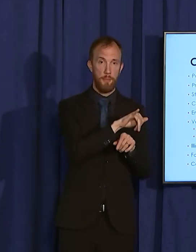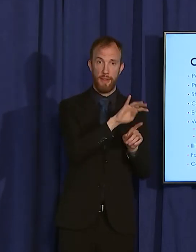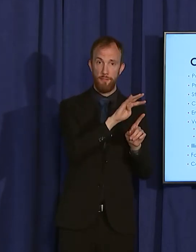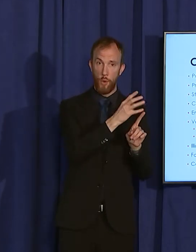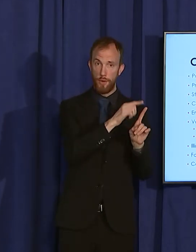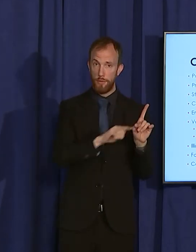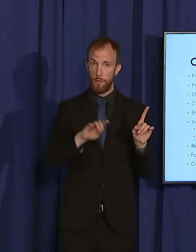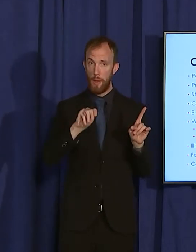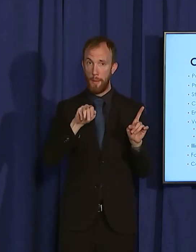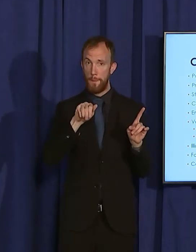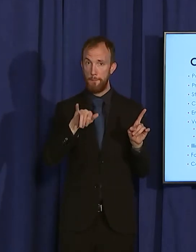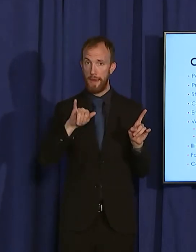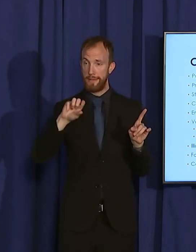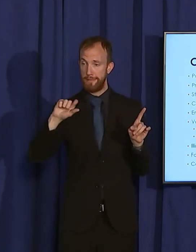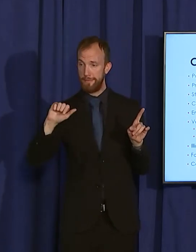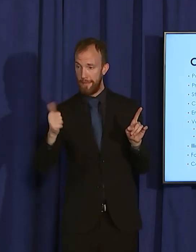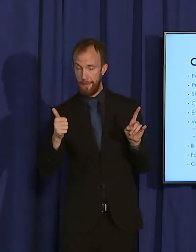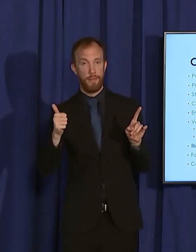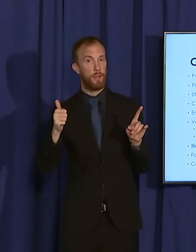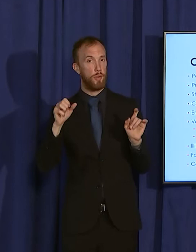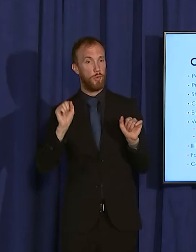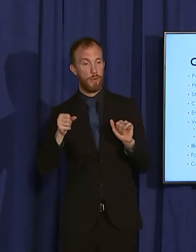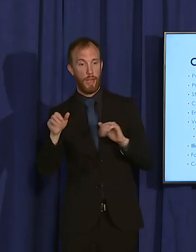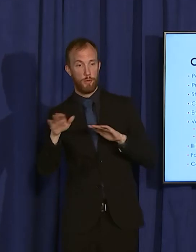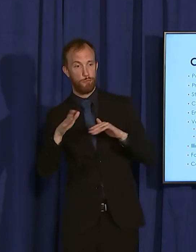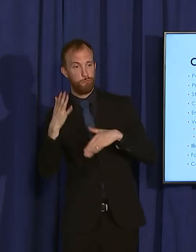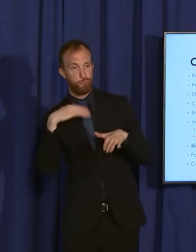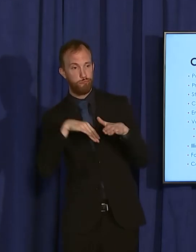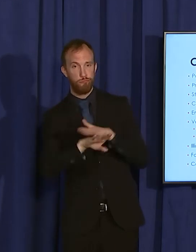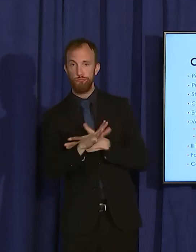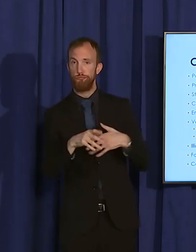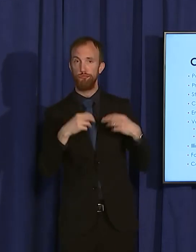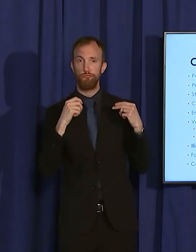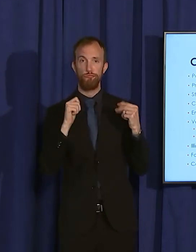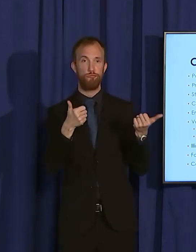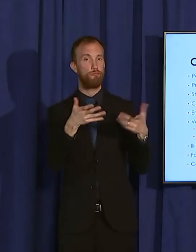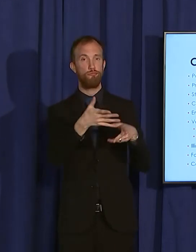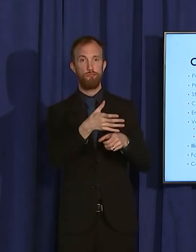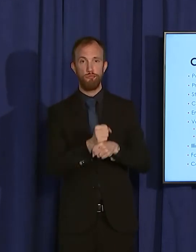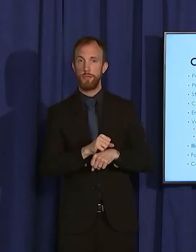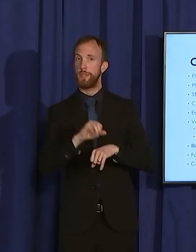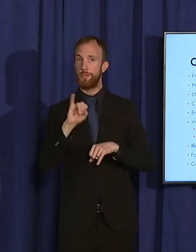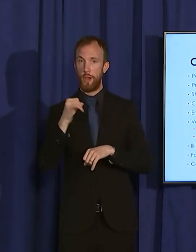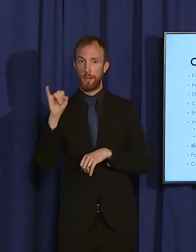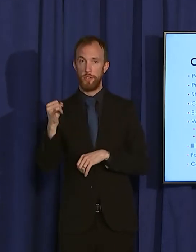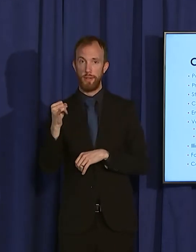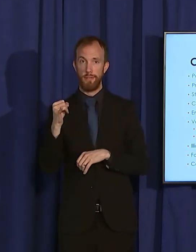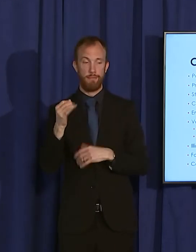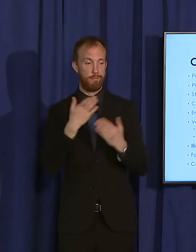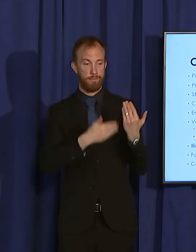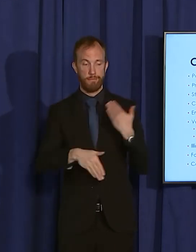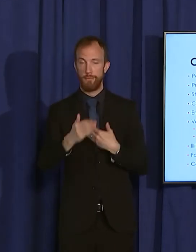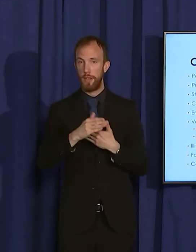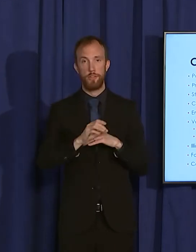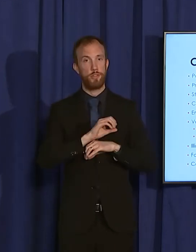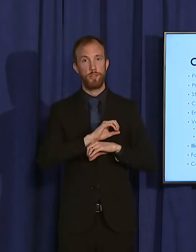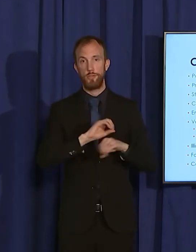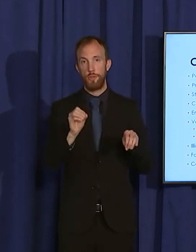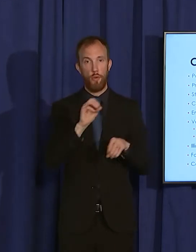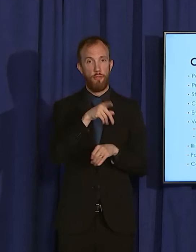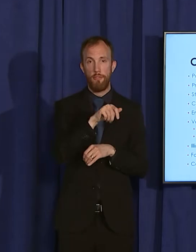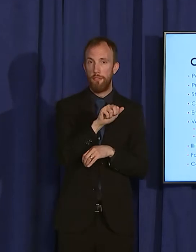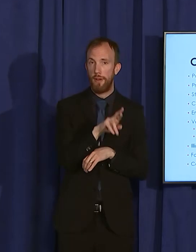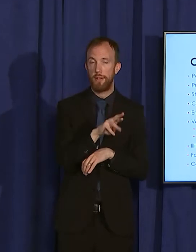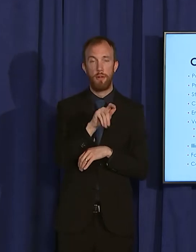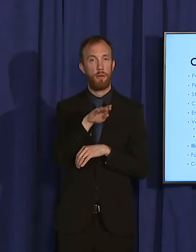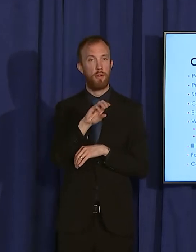walk-in for J&J. And then we will not be offering any additional first doses at the United Center. The team will stay